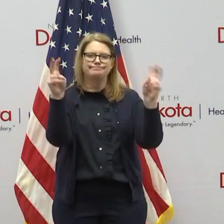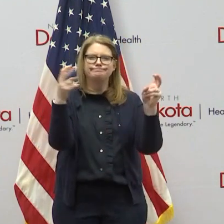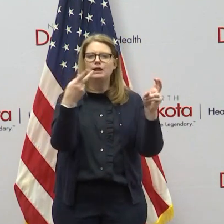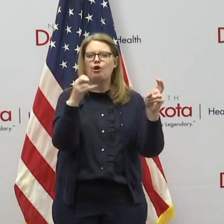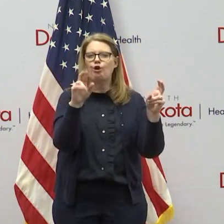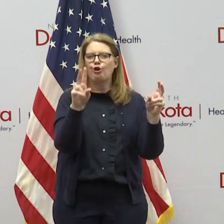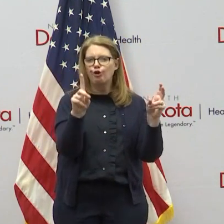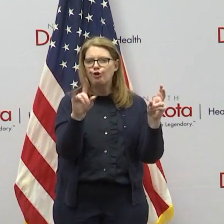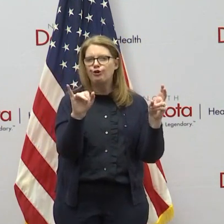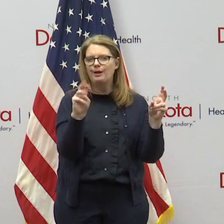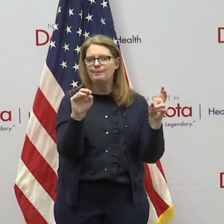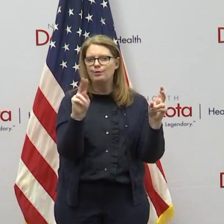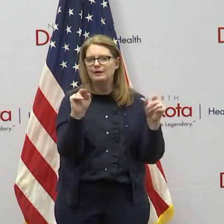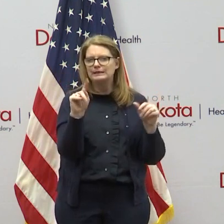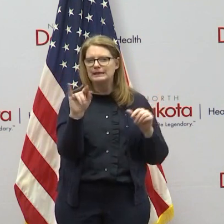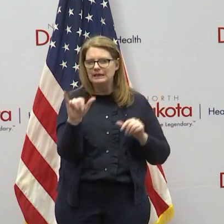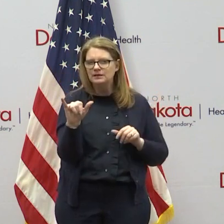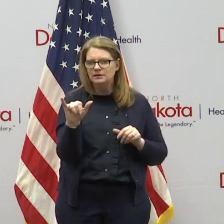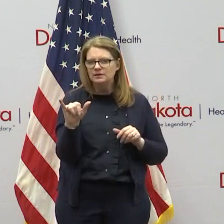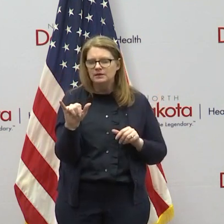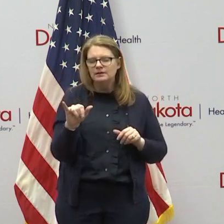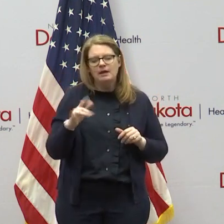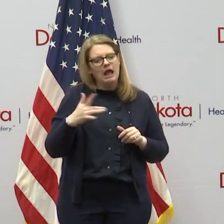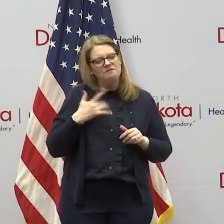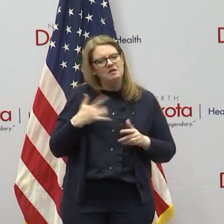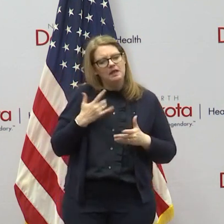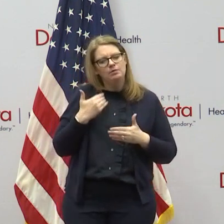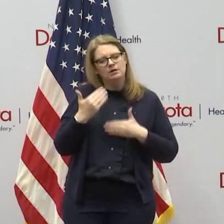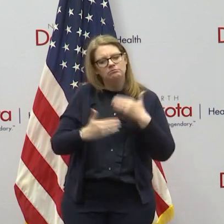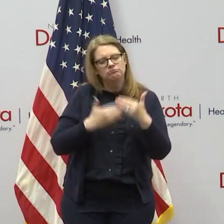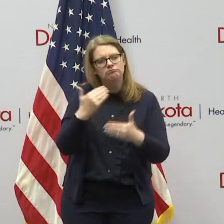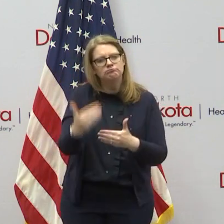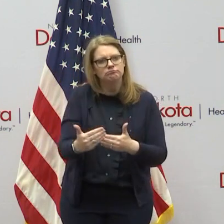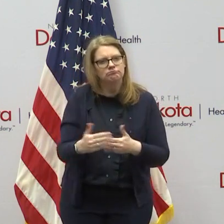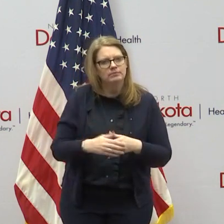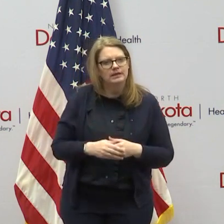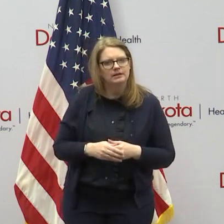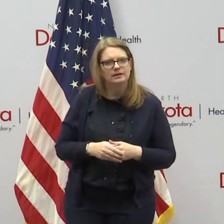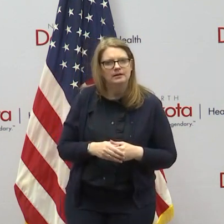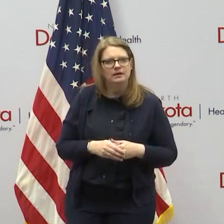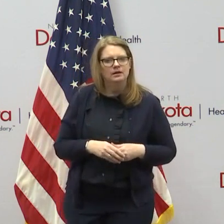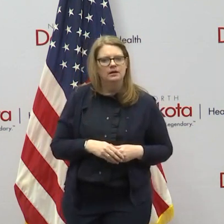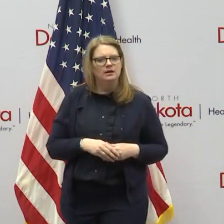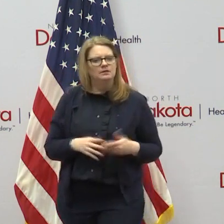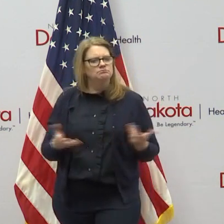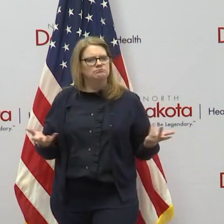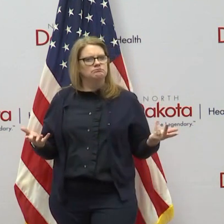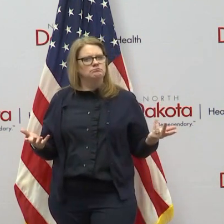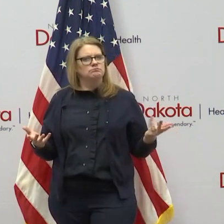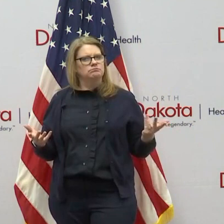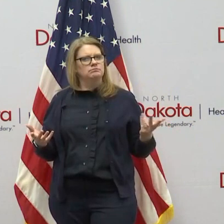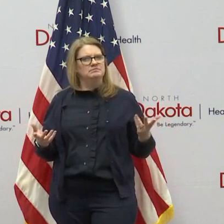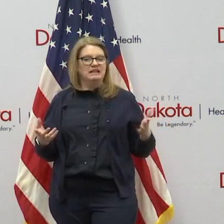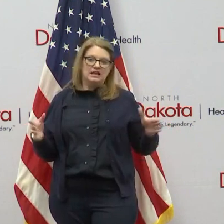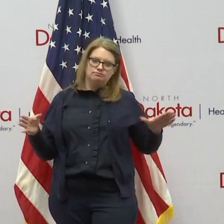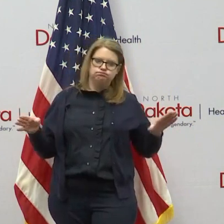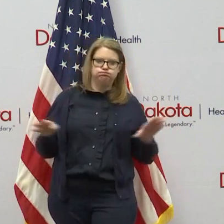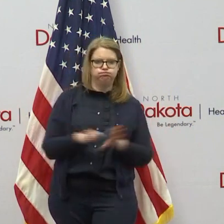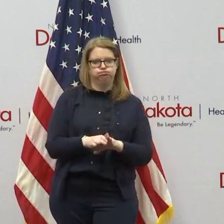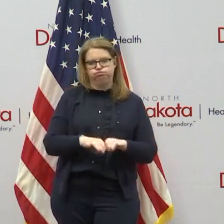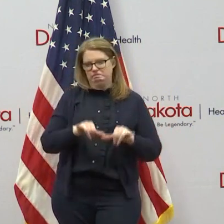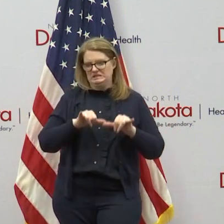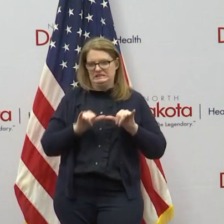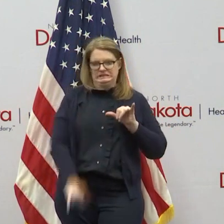happening. So I feel like we're on that path. We were never ever shut down, shelter in